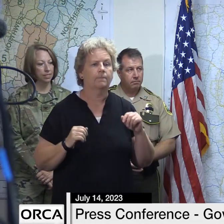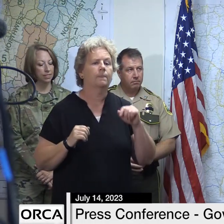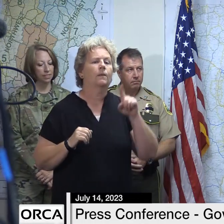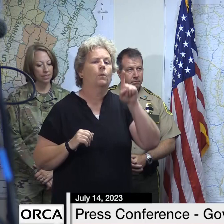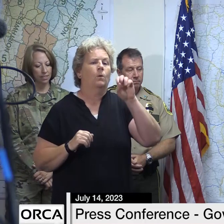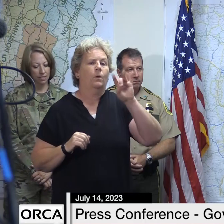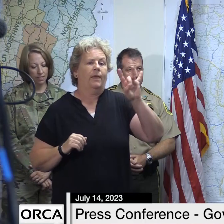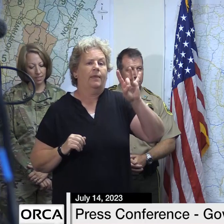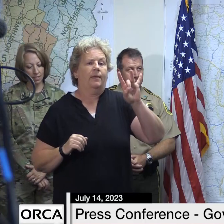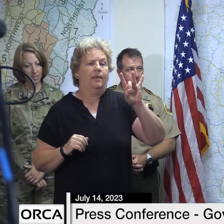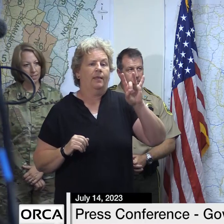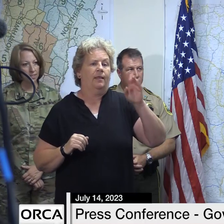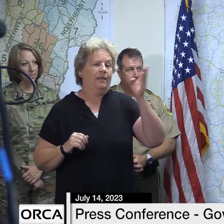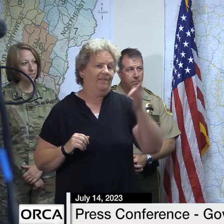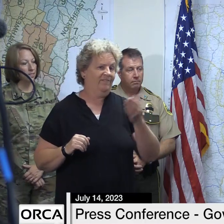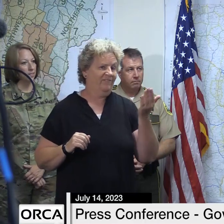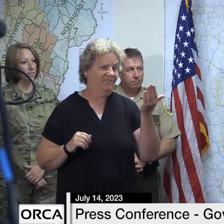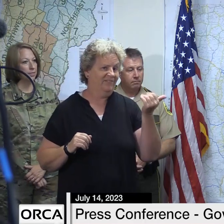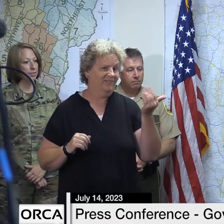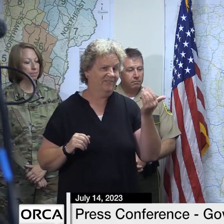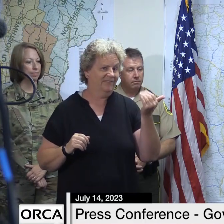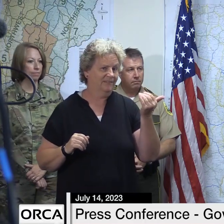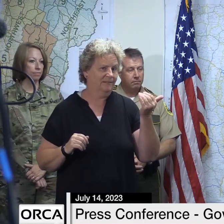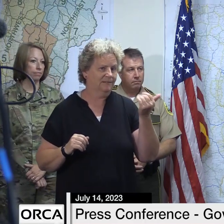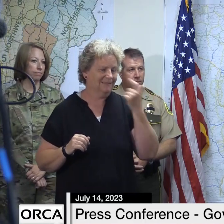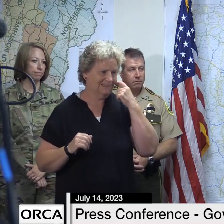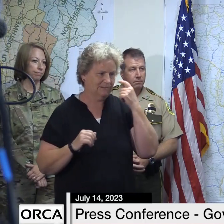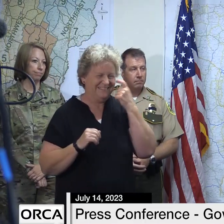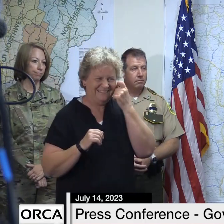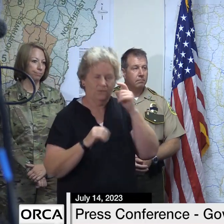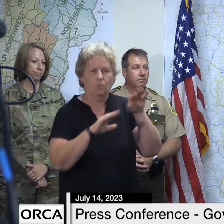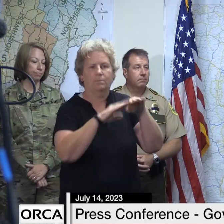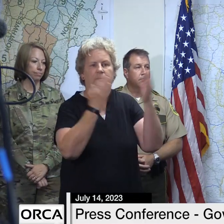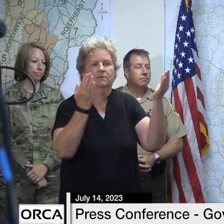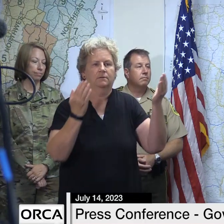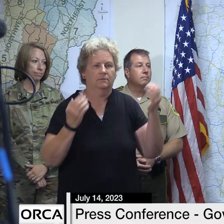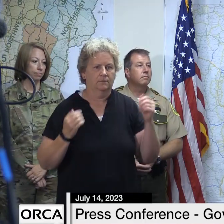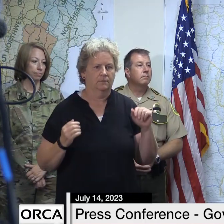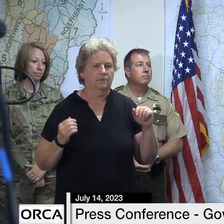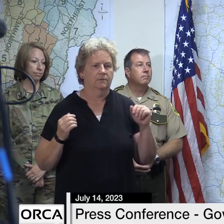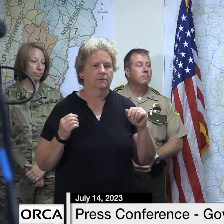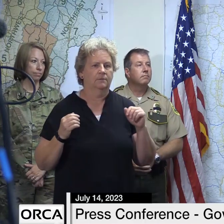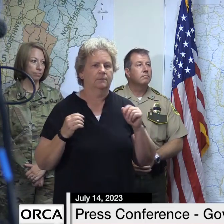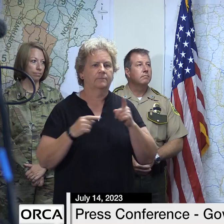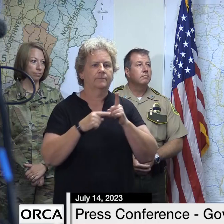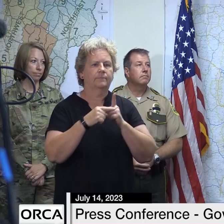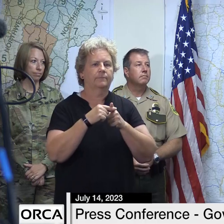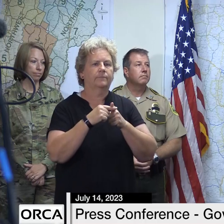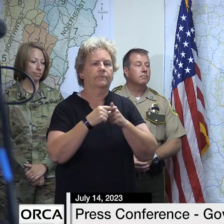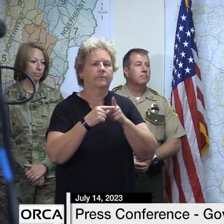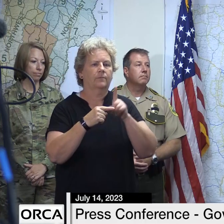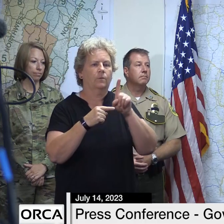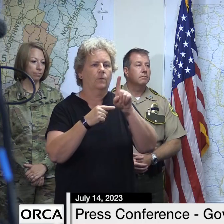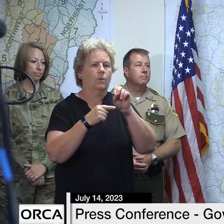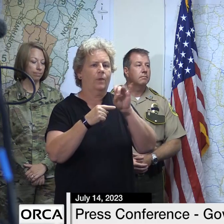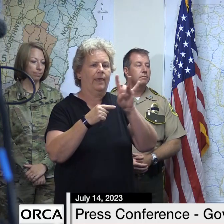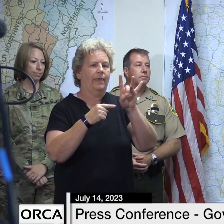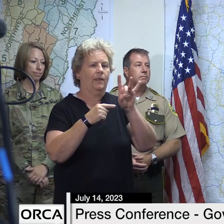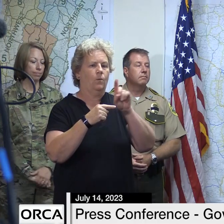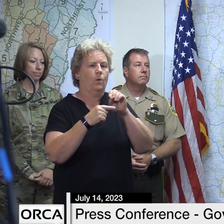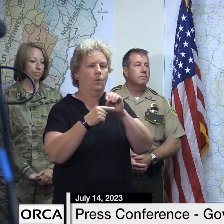15, Jeff, reopened. Intersection of Vermont 108 and 109 has